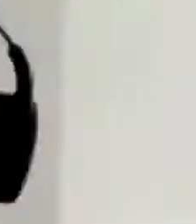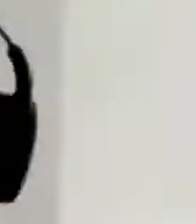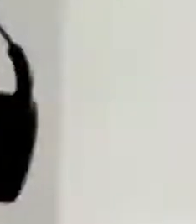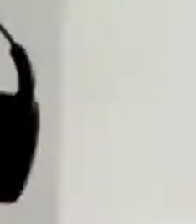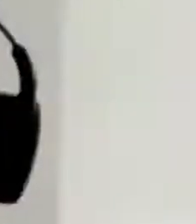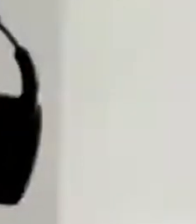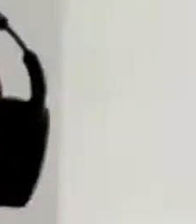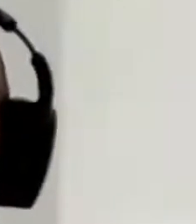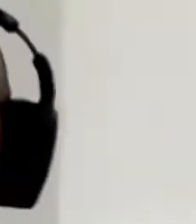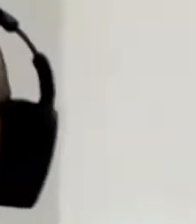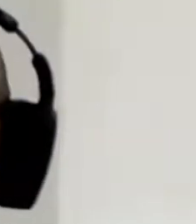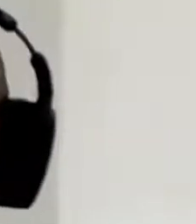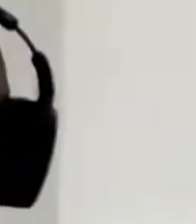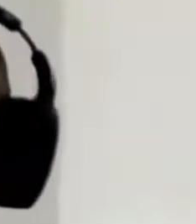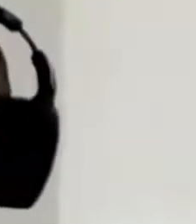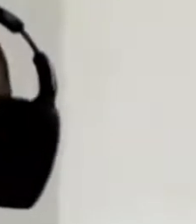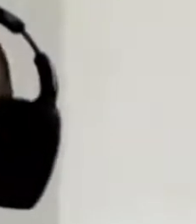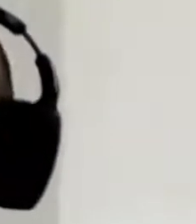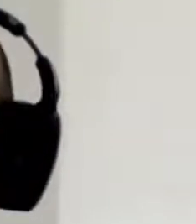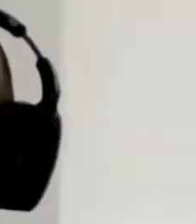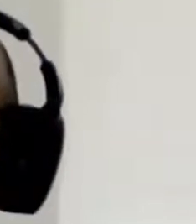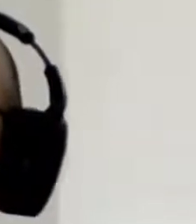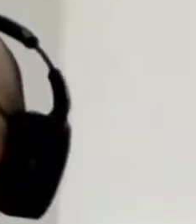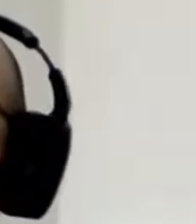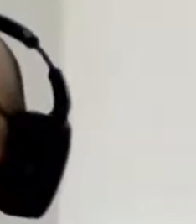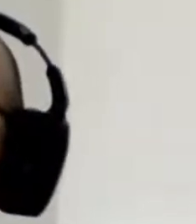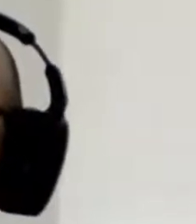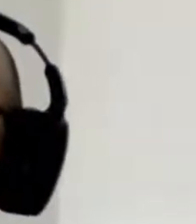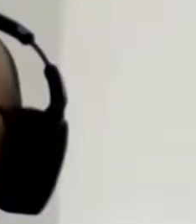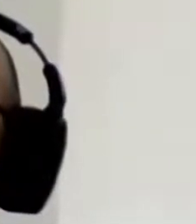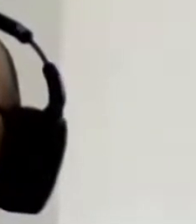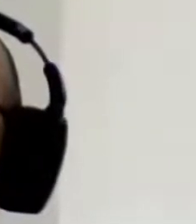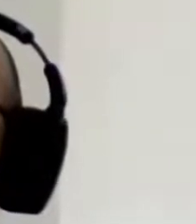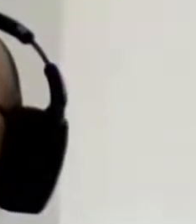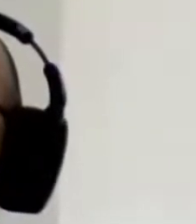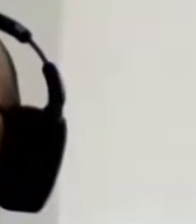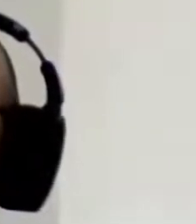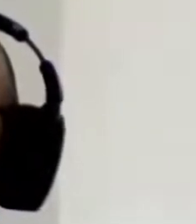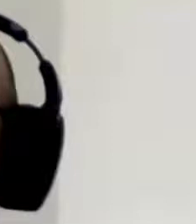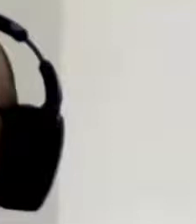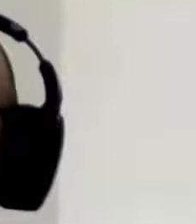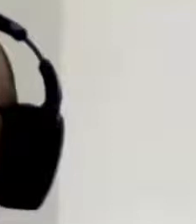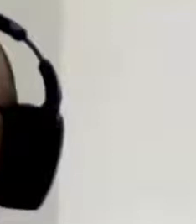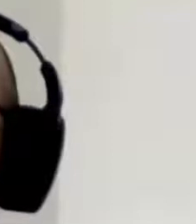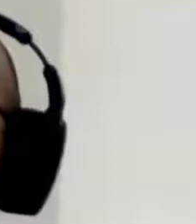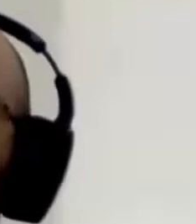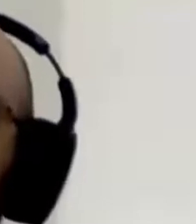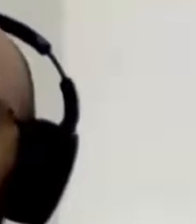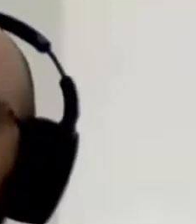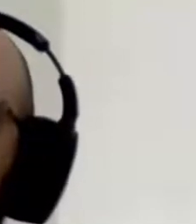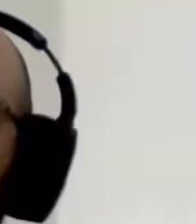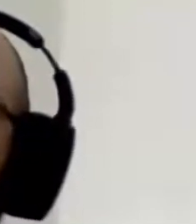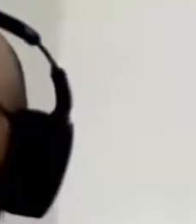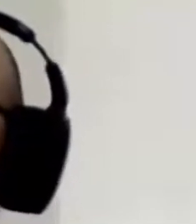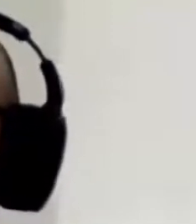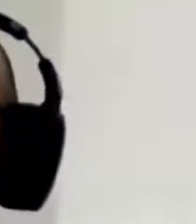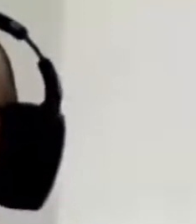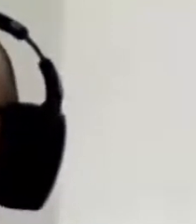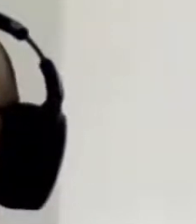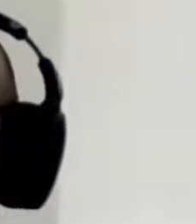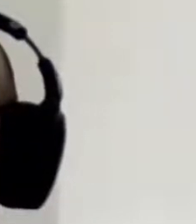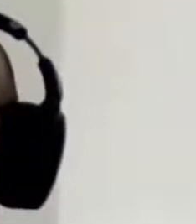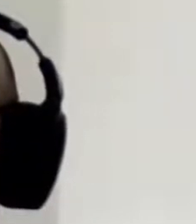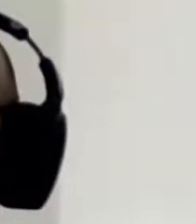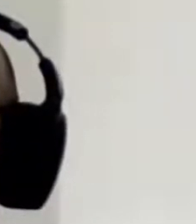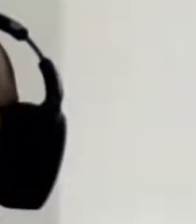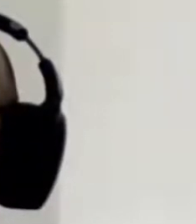Bore da, Dick Vaur. I wanted to ask how the new measures work alongside